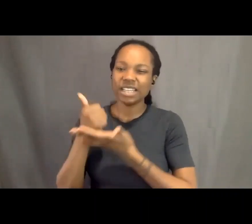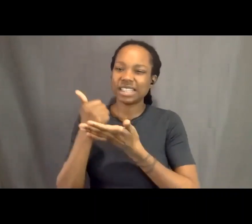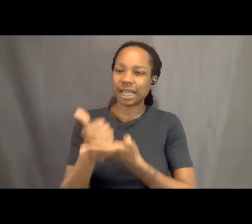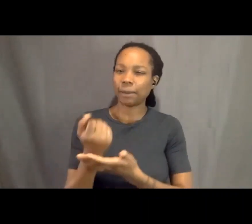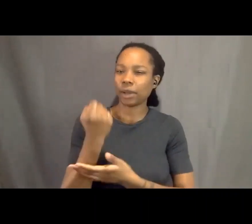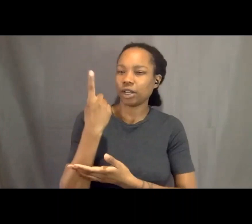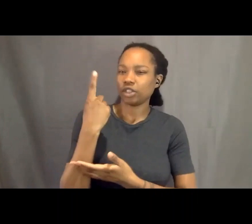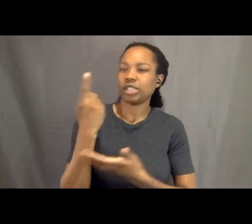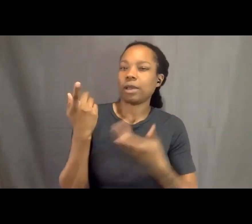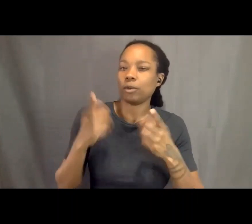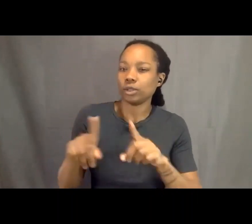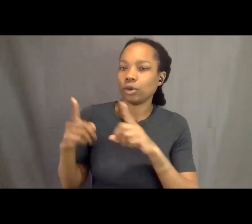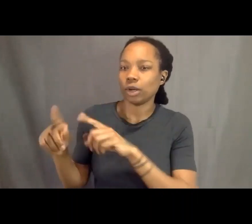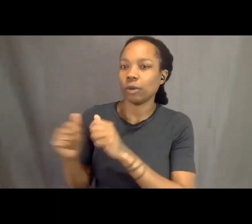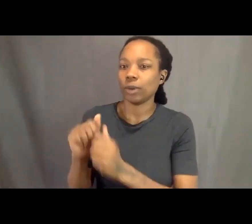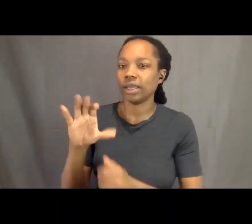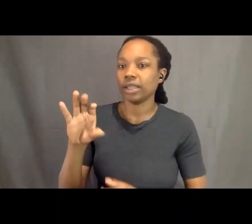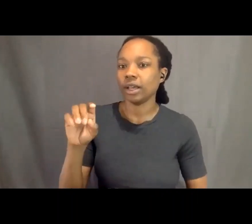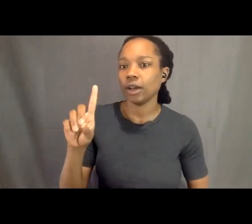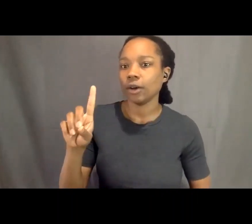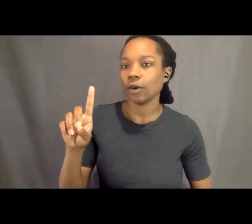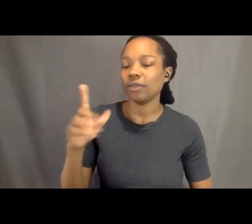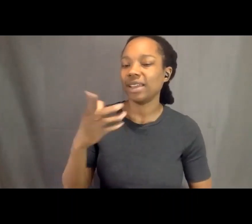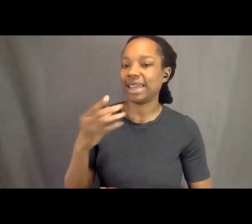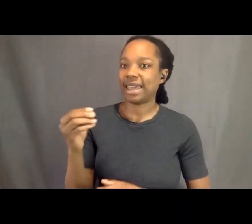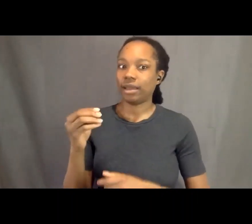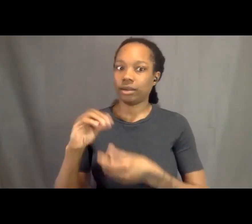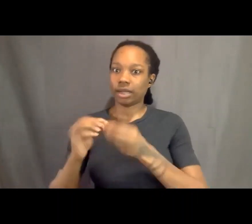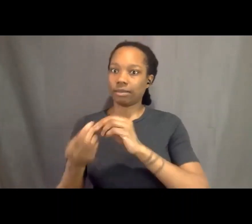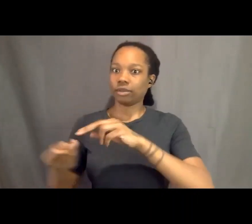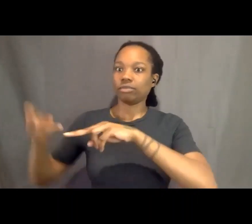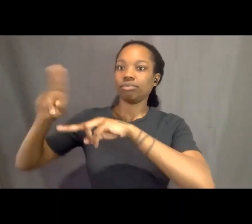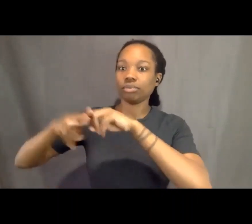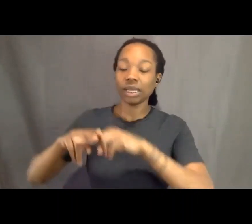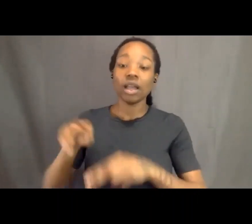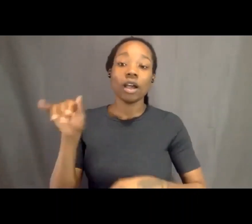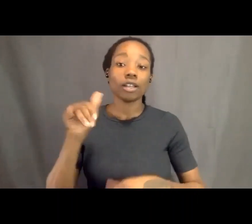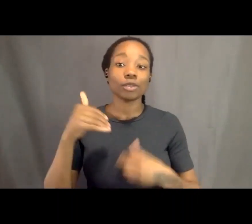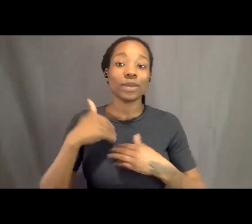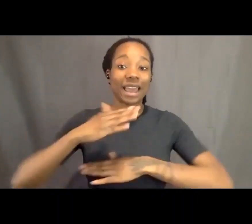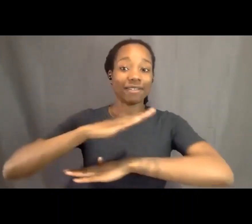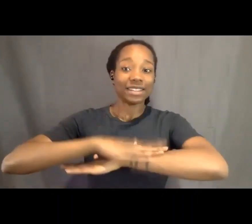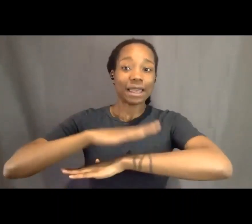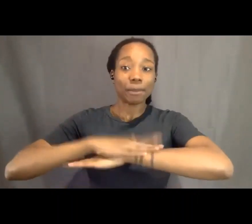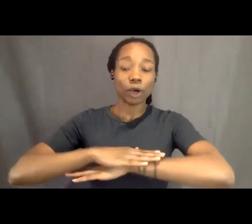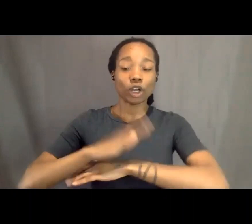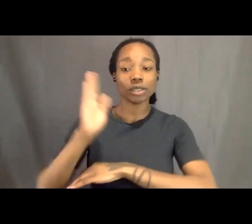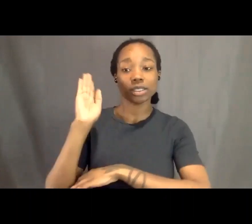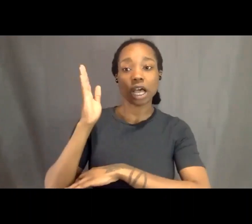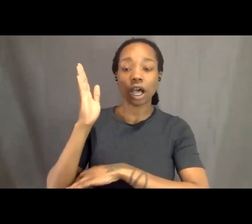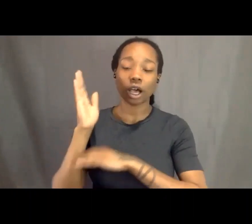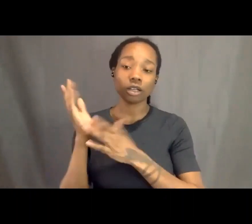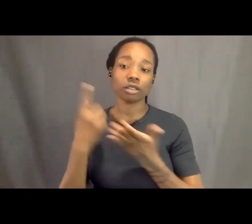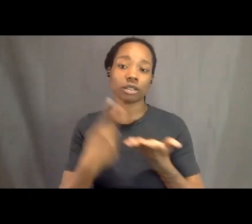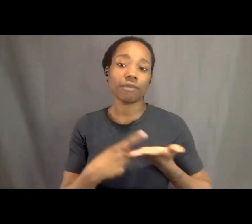we have table talk conversations where we are encouraging people that know about this to have